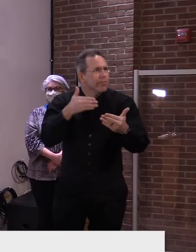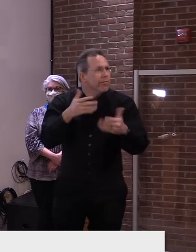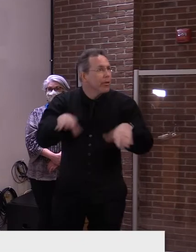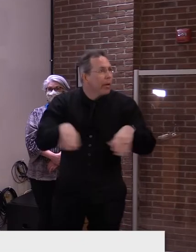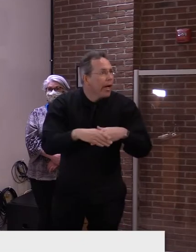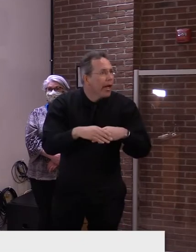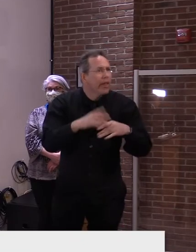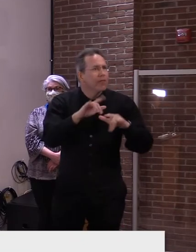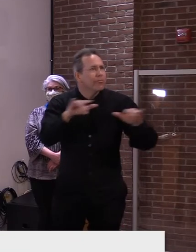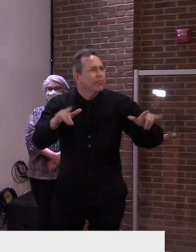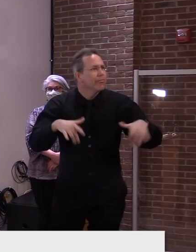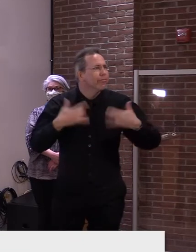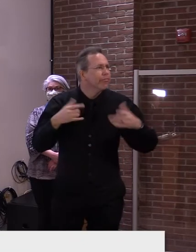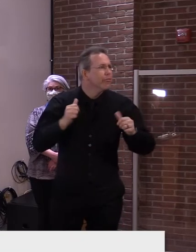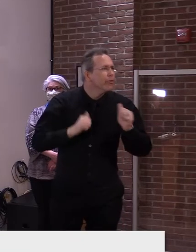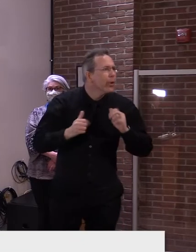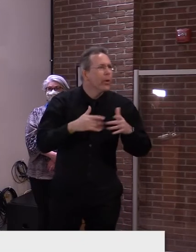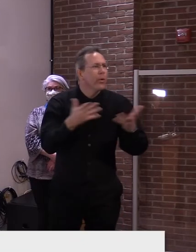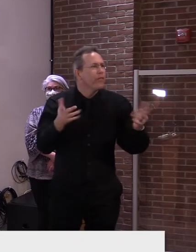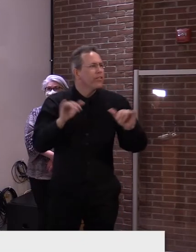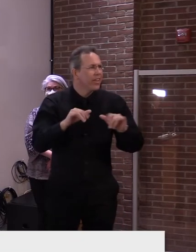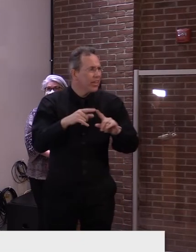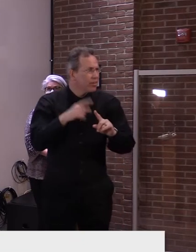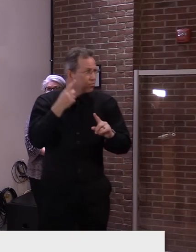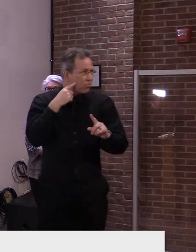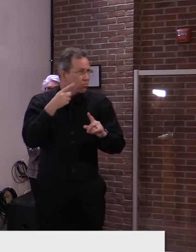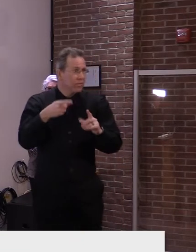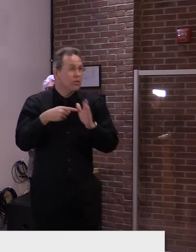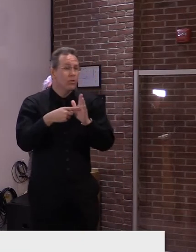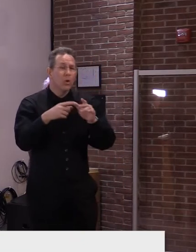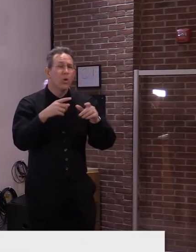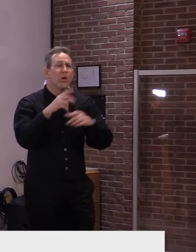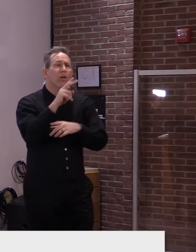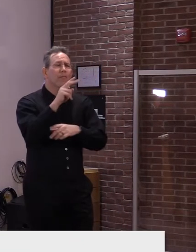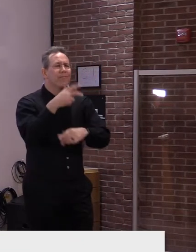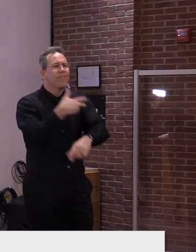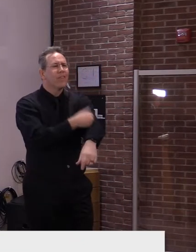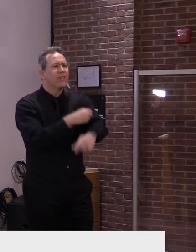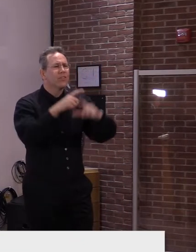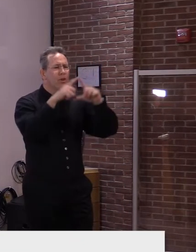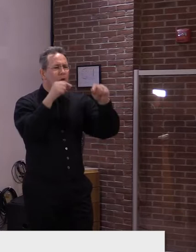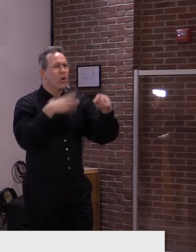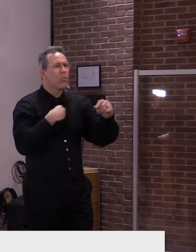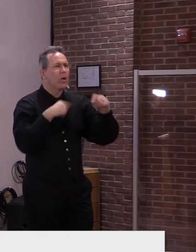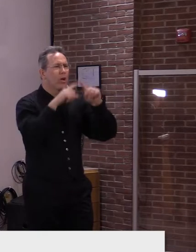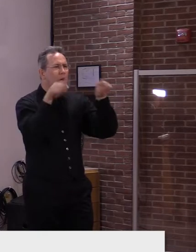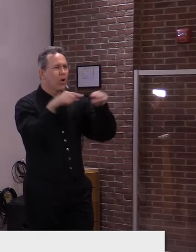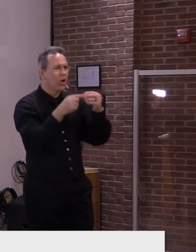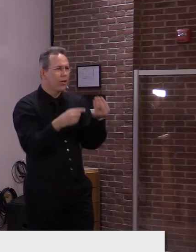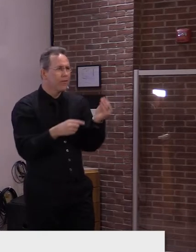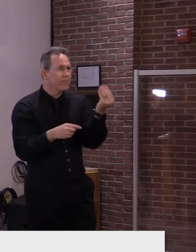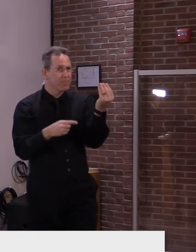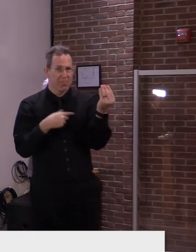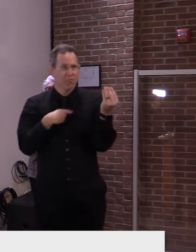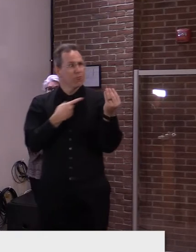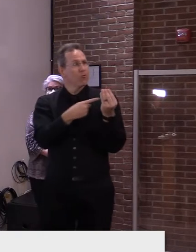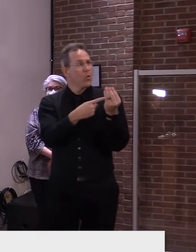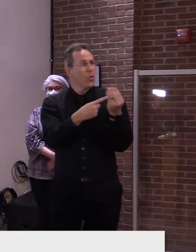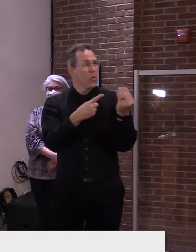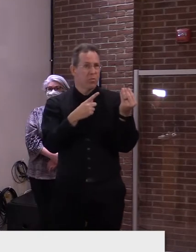to enter, and if that would change any of the requirements that they're required to operate